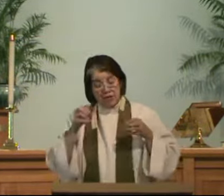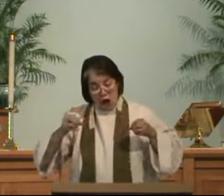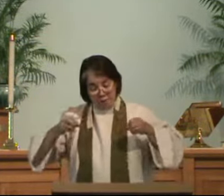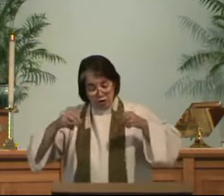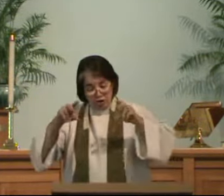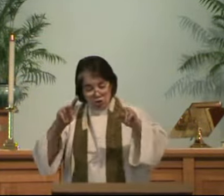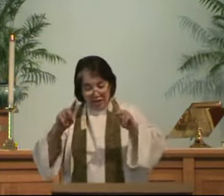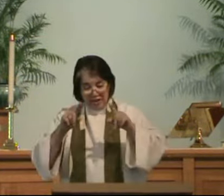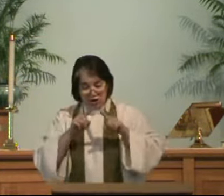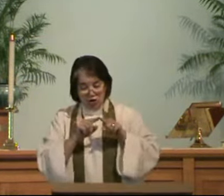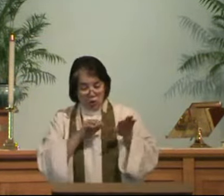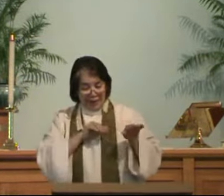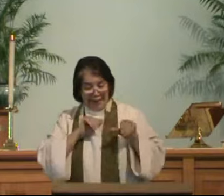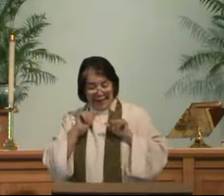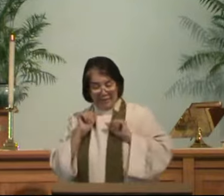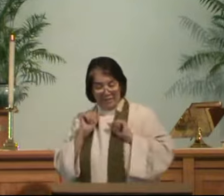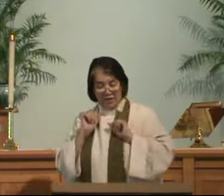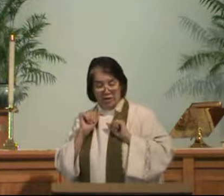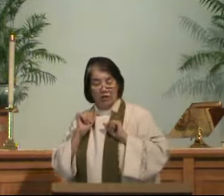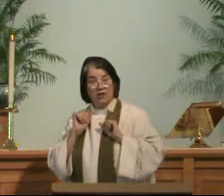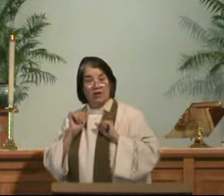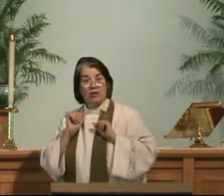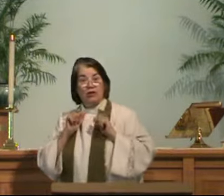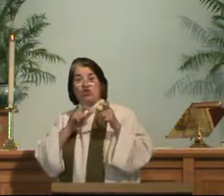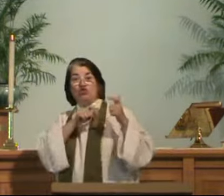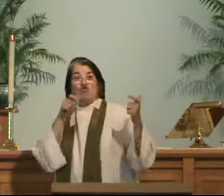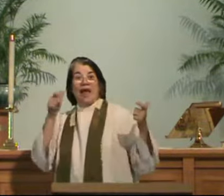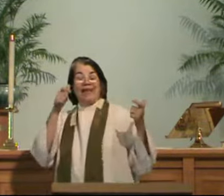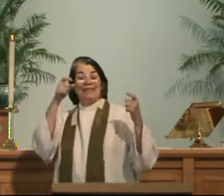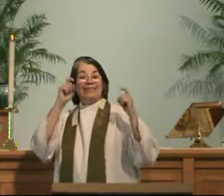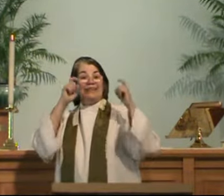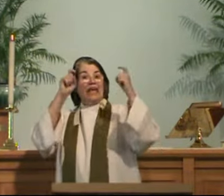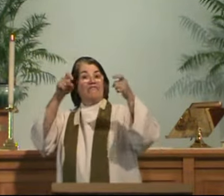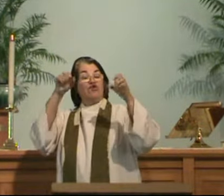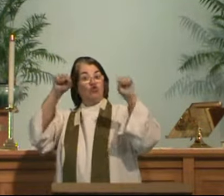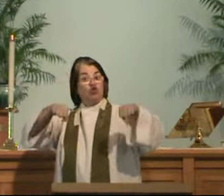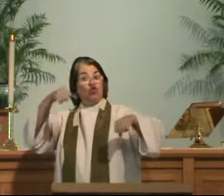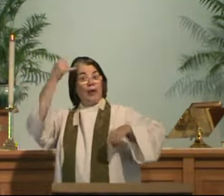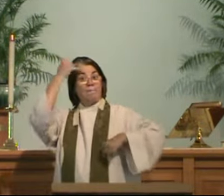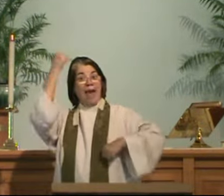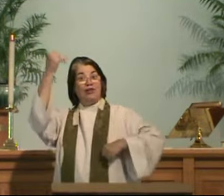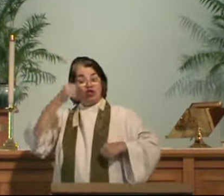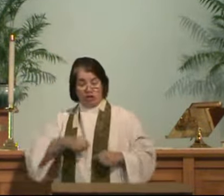the opportunity to leave the greatest gift we could imagine.